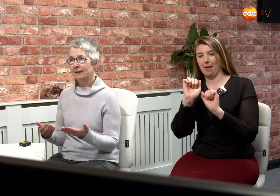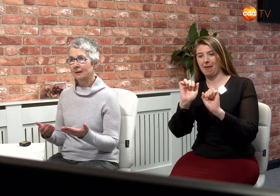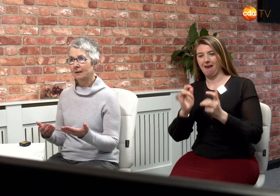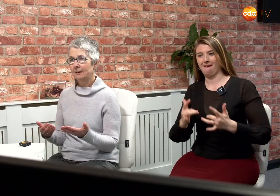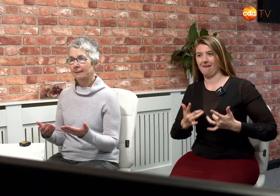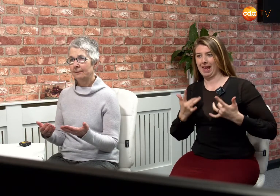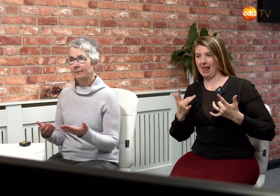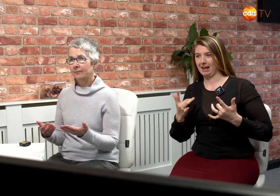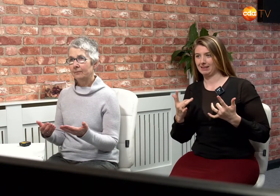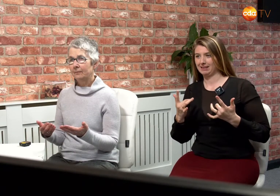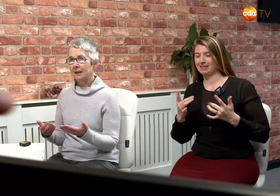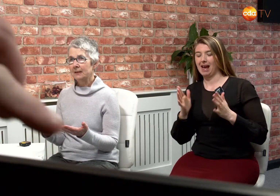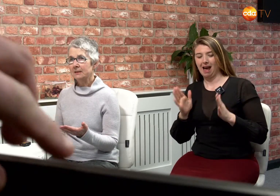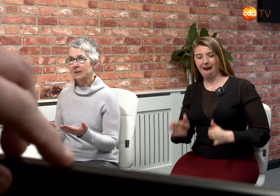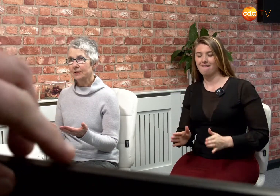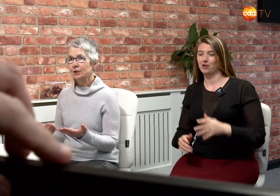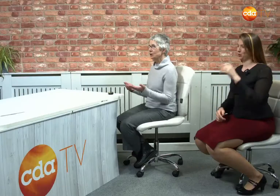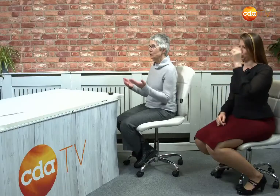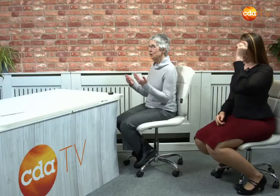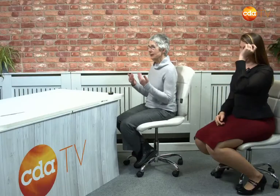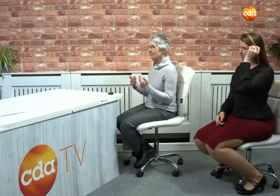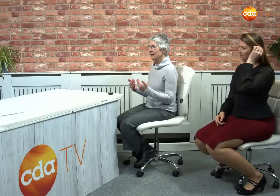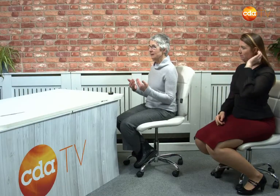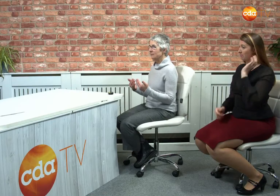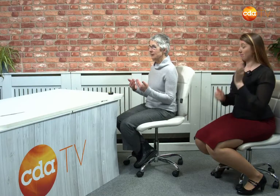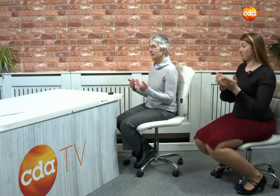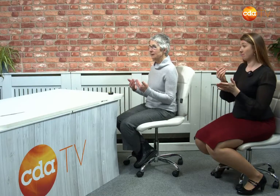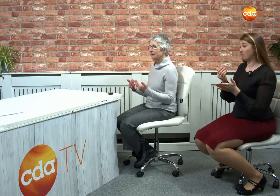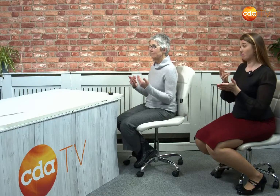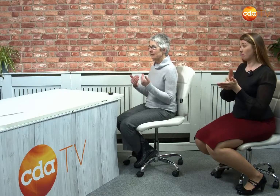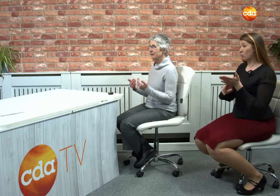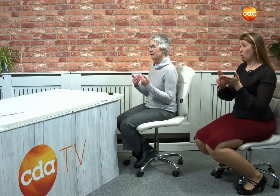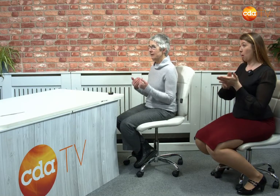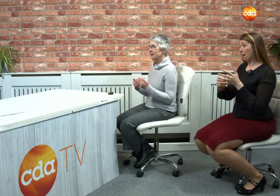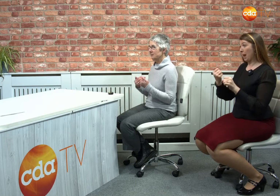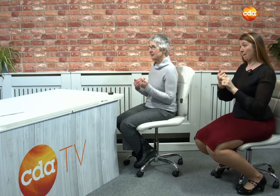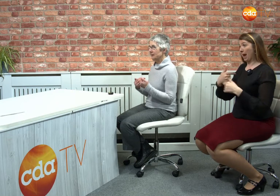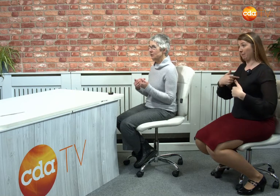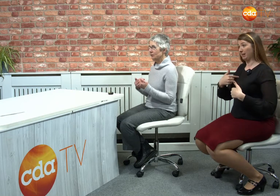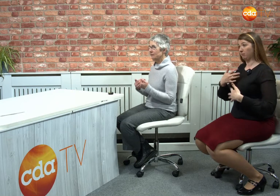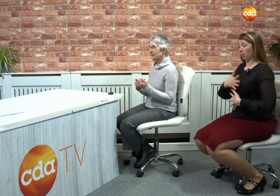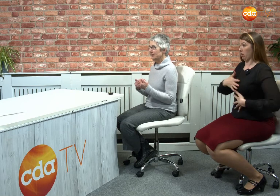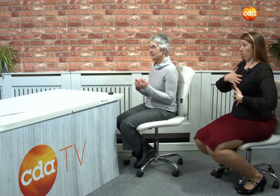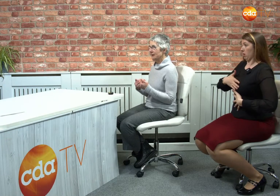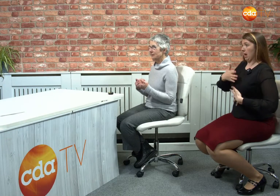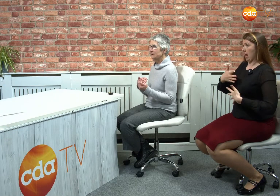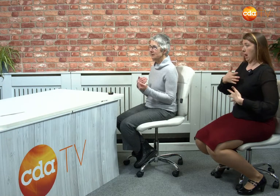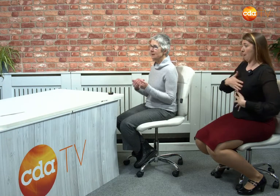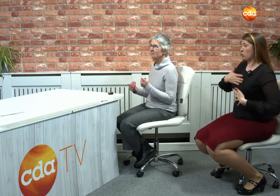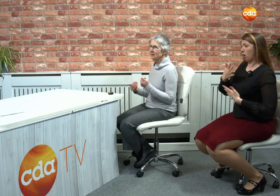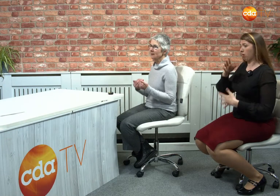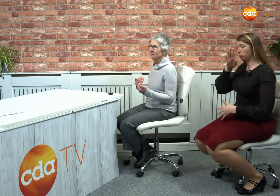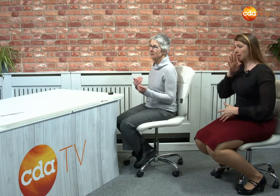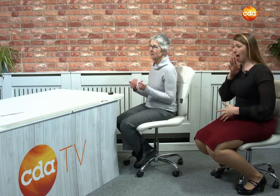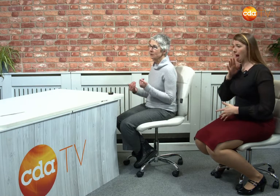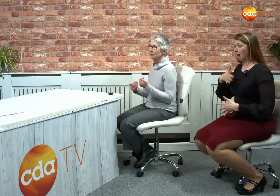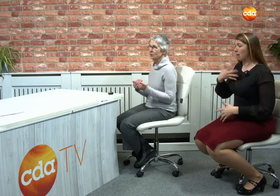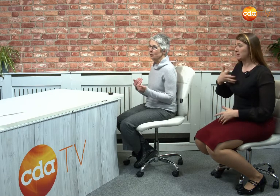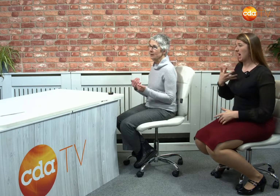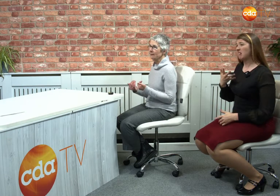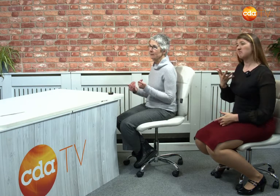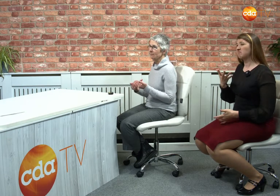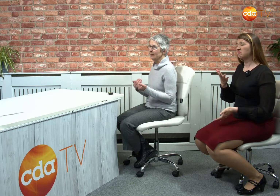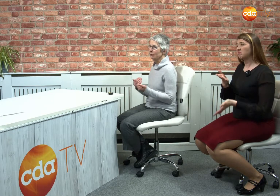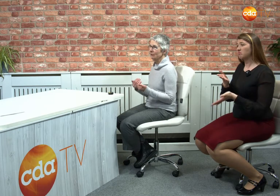they're feeling. It doesn't usually make me very, very upset or very sad, but sometimes there's